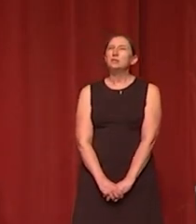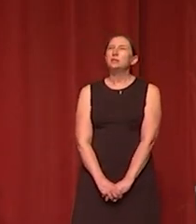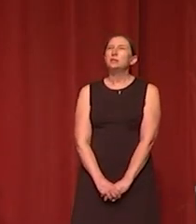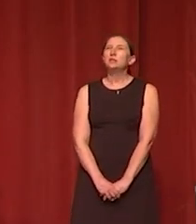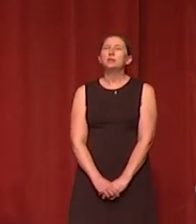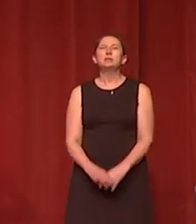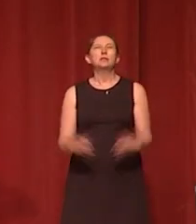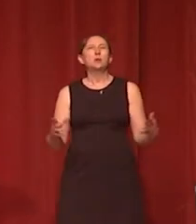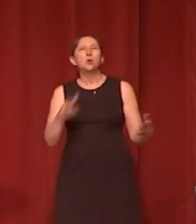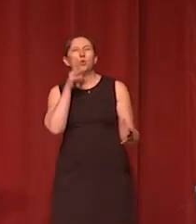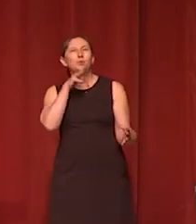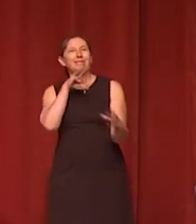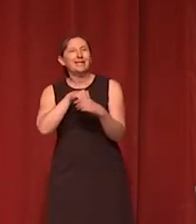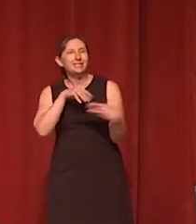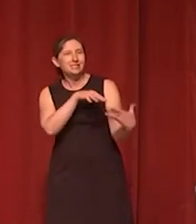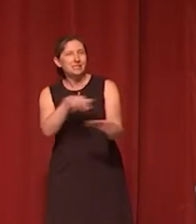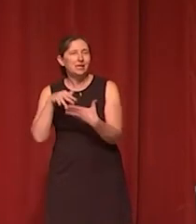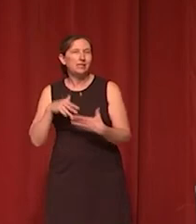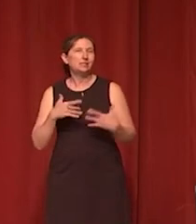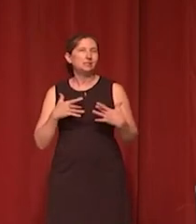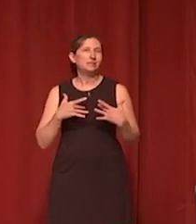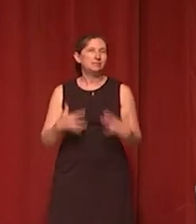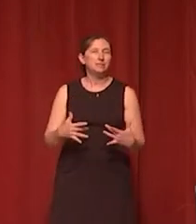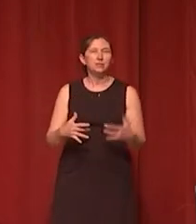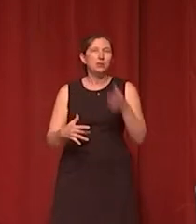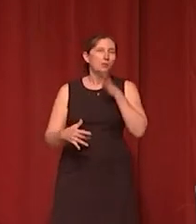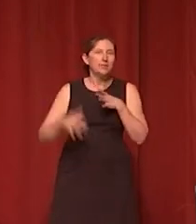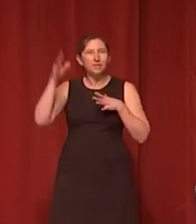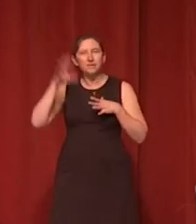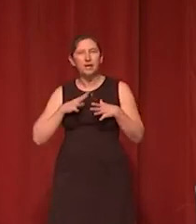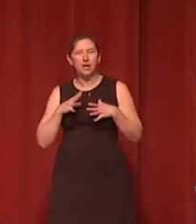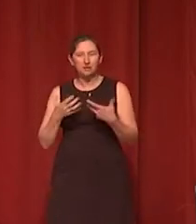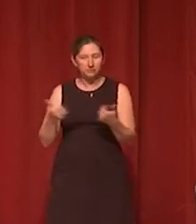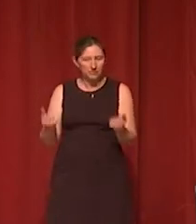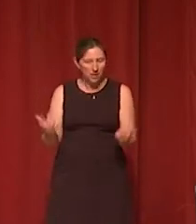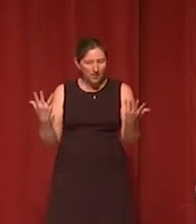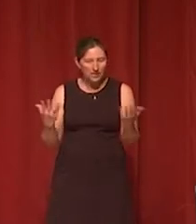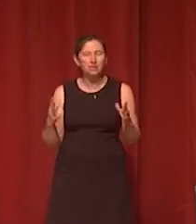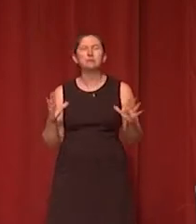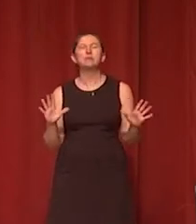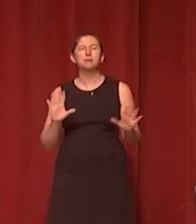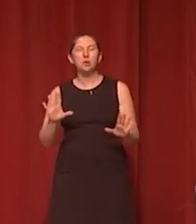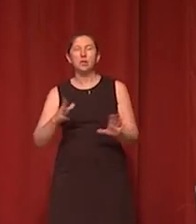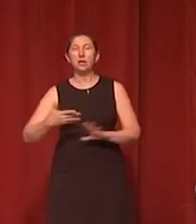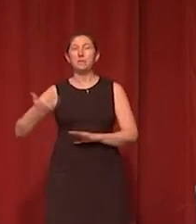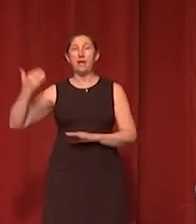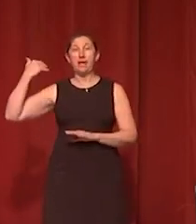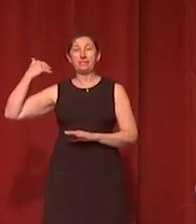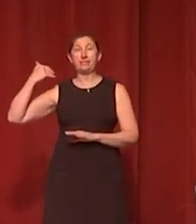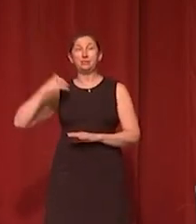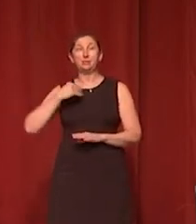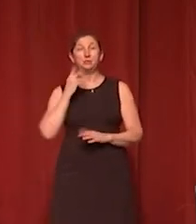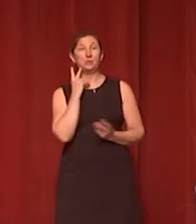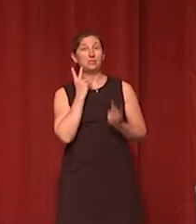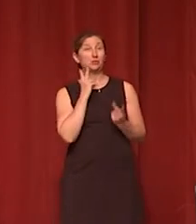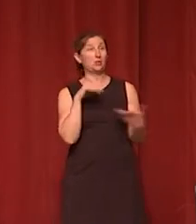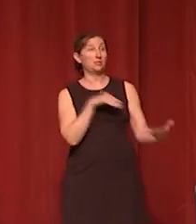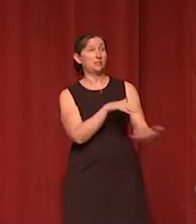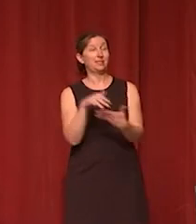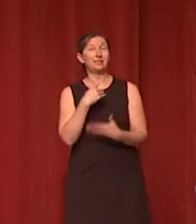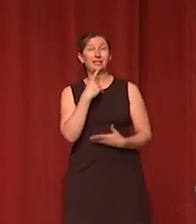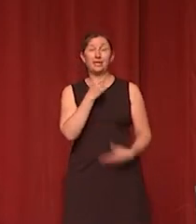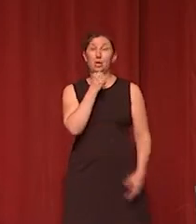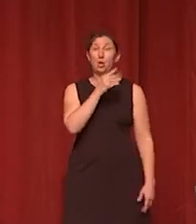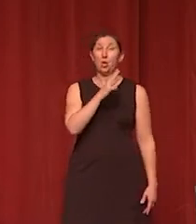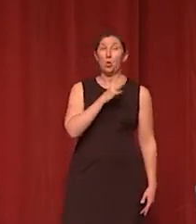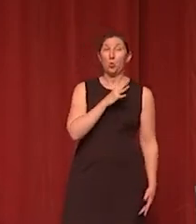gender, as far as you know, in the past, there have been studies that show that women tend to have more